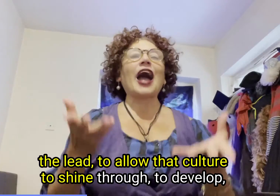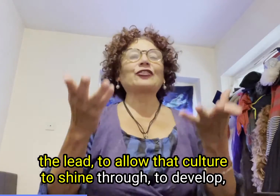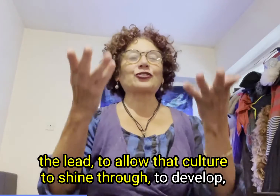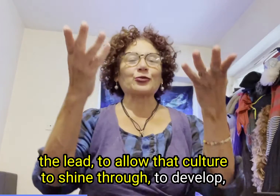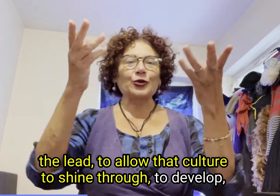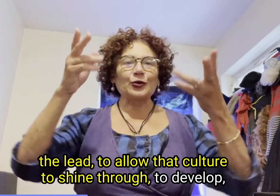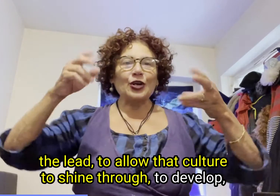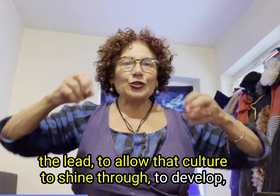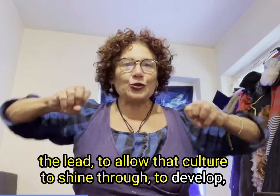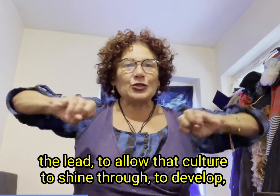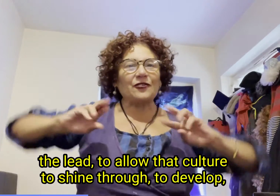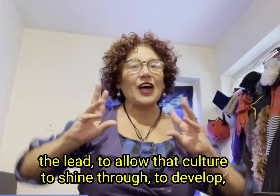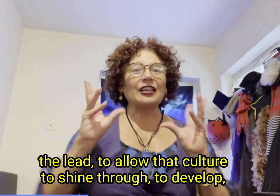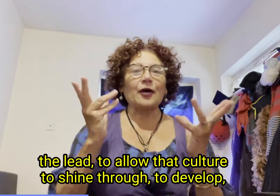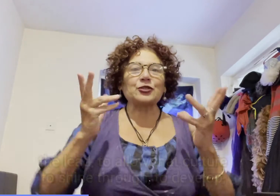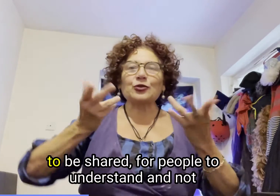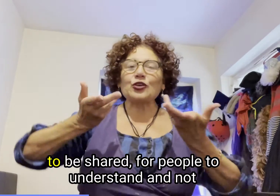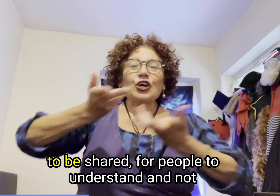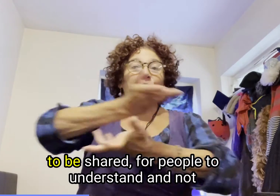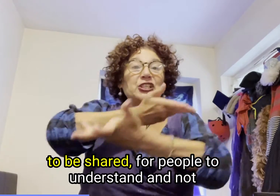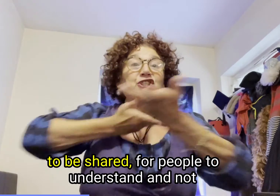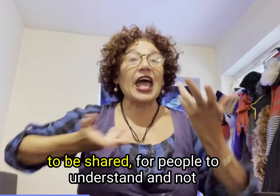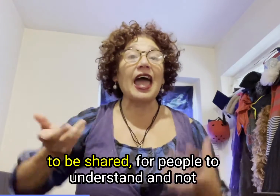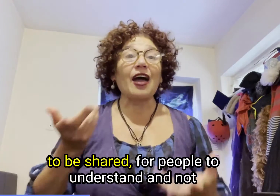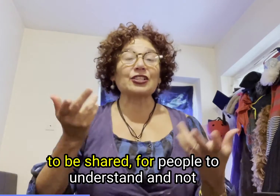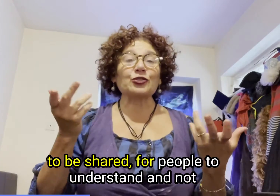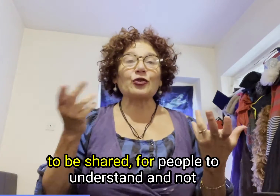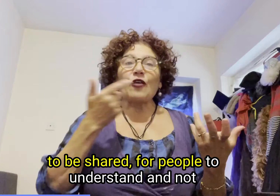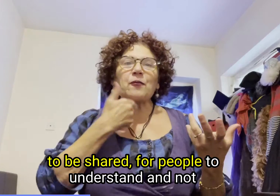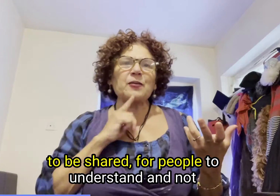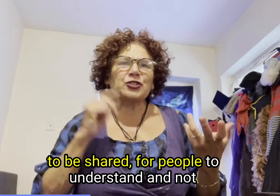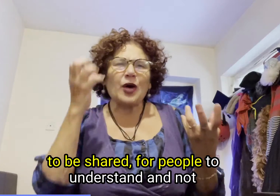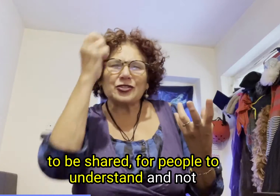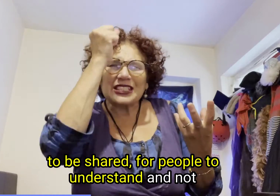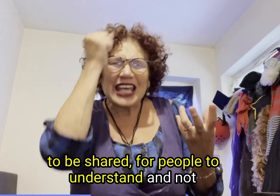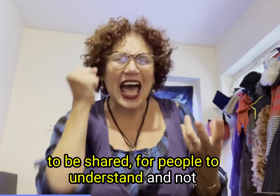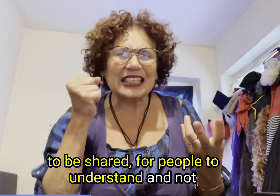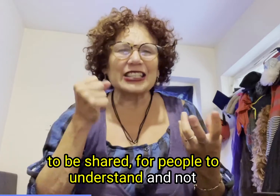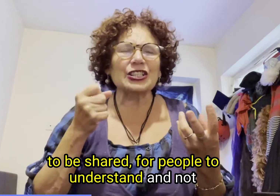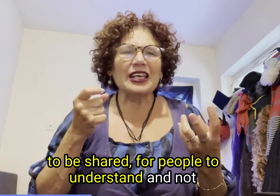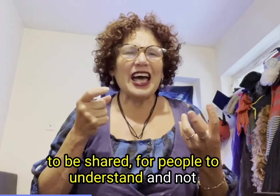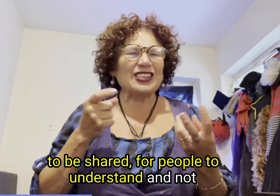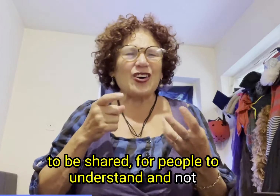shine through, to develop, to be shared, for people to understand, and not